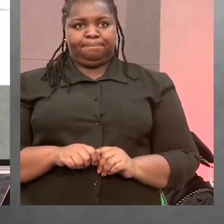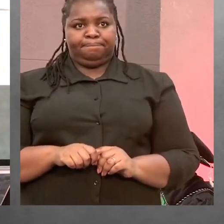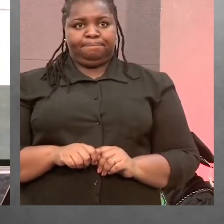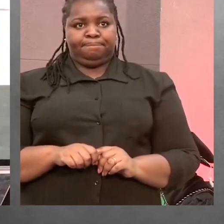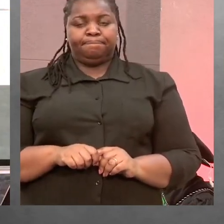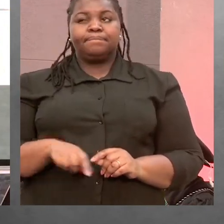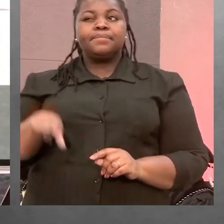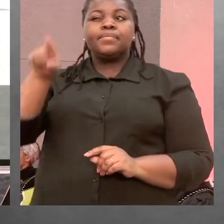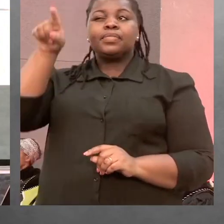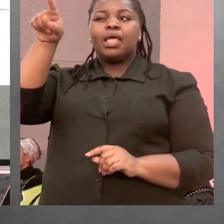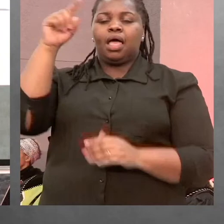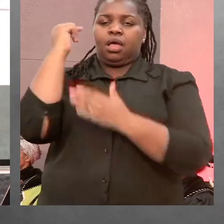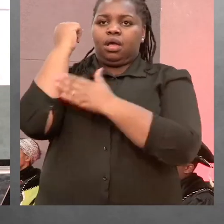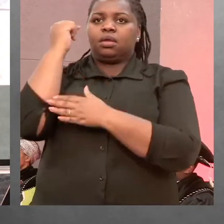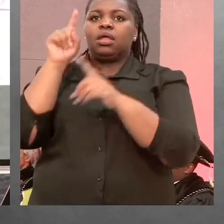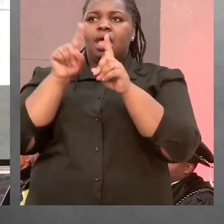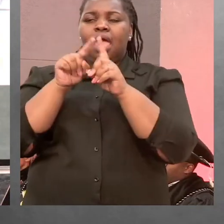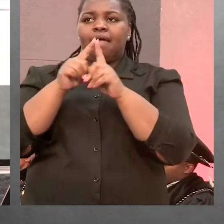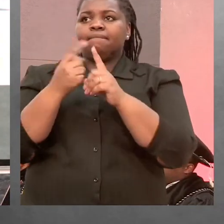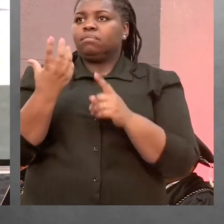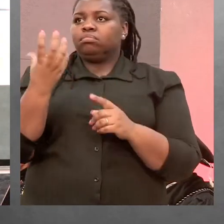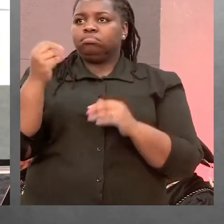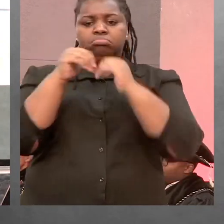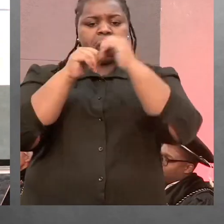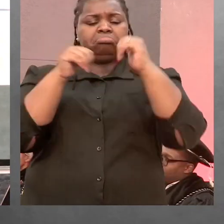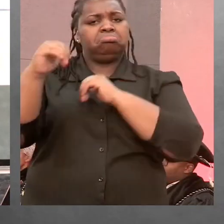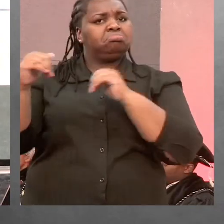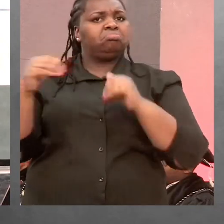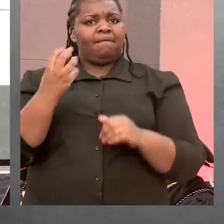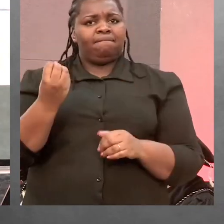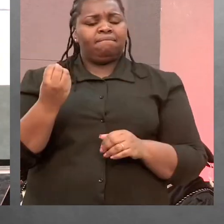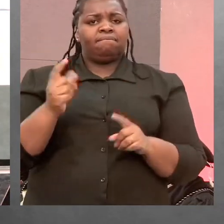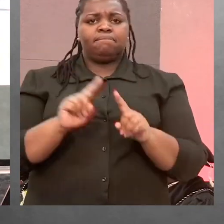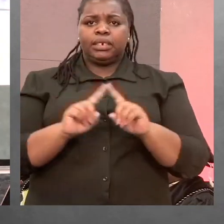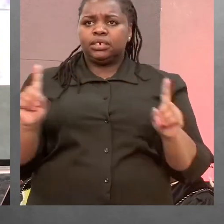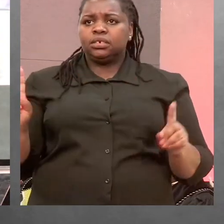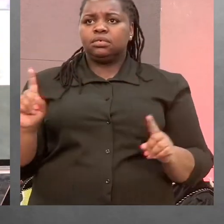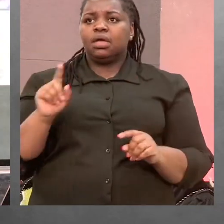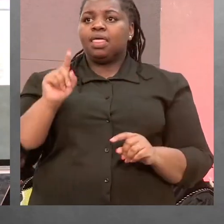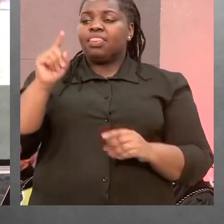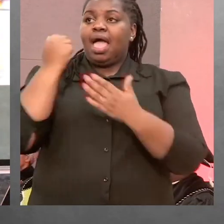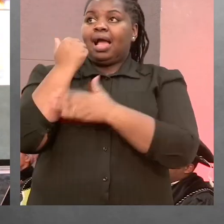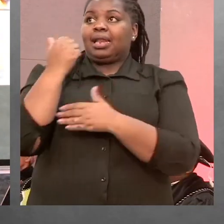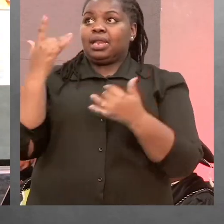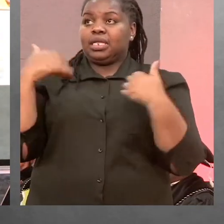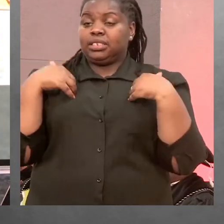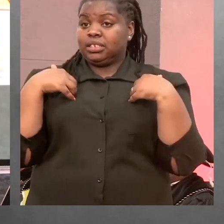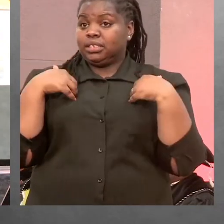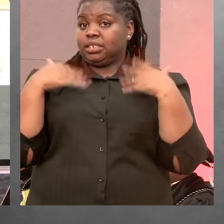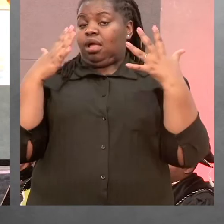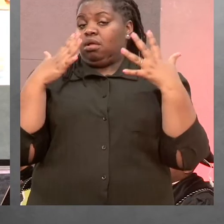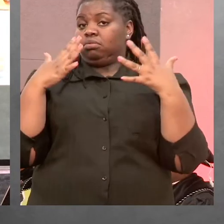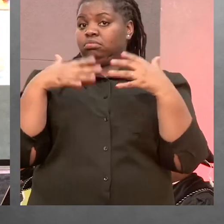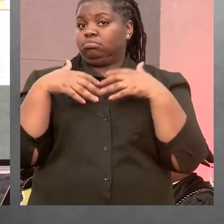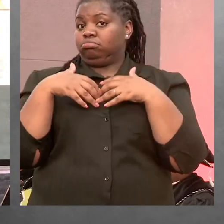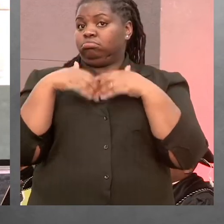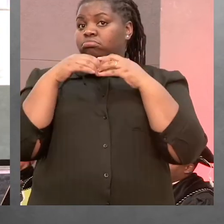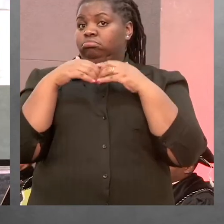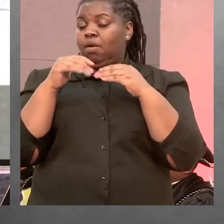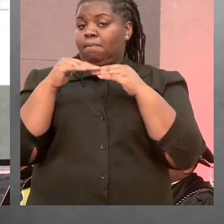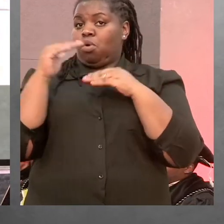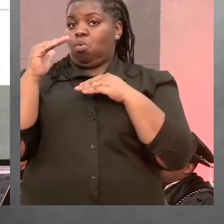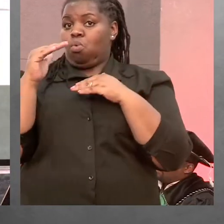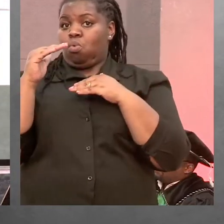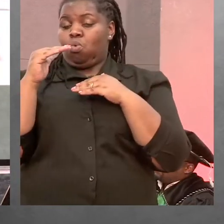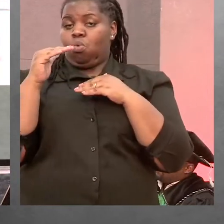That country also had its middle class, but when this country started to deteriorate, they